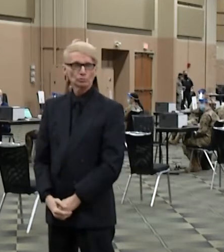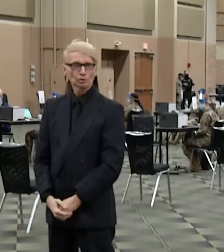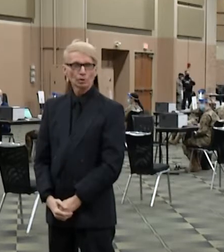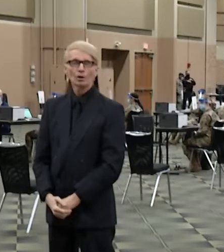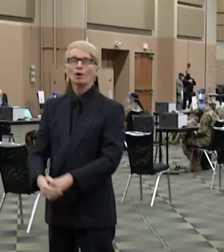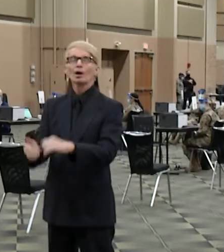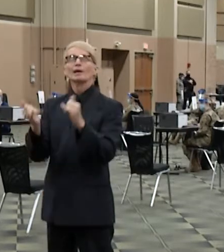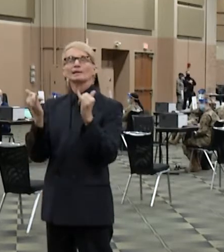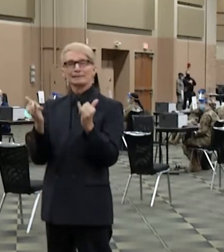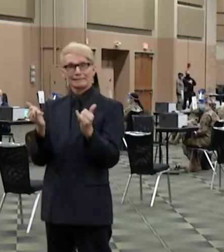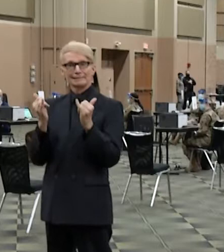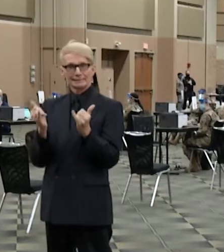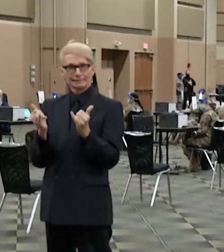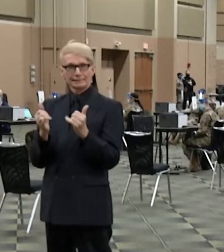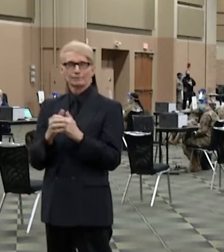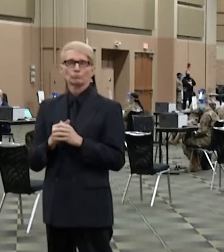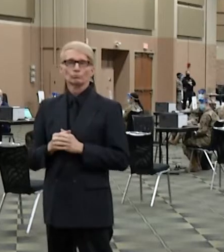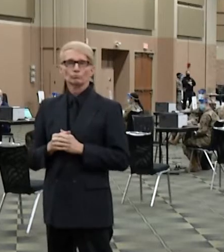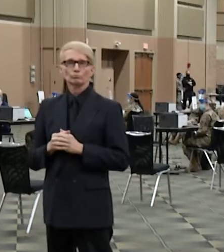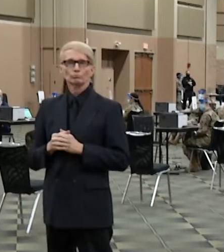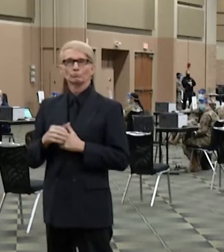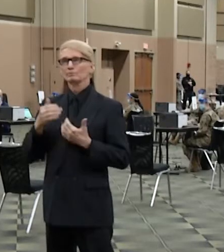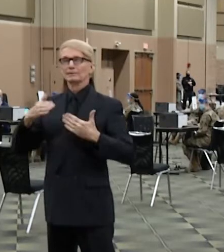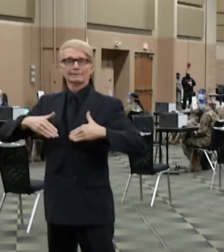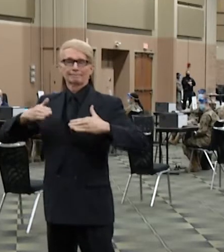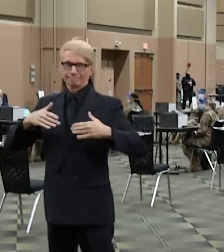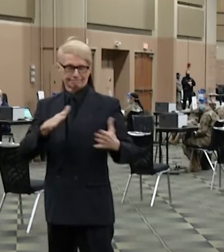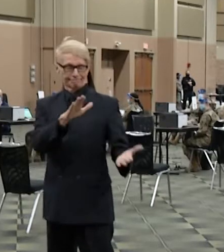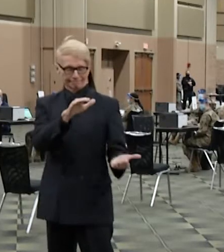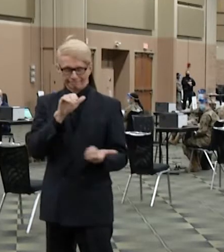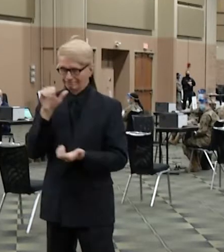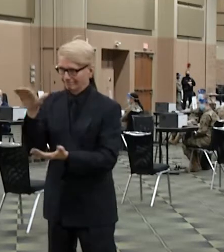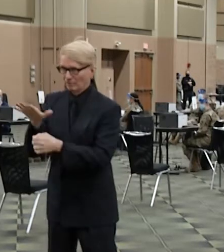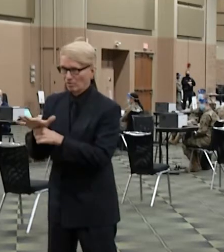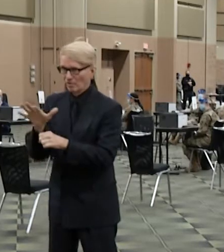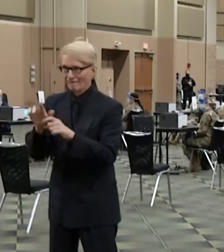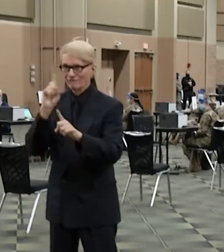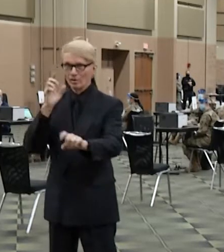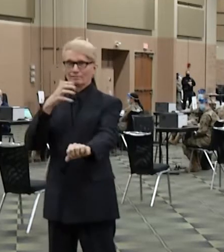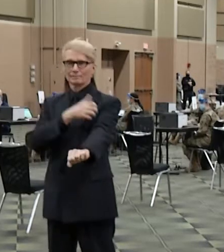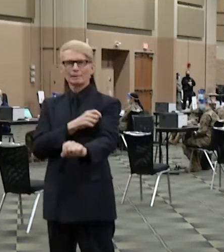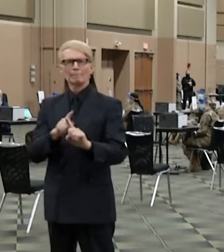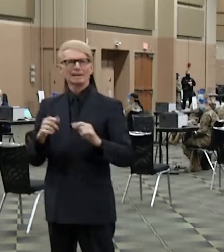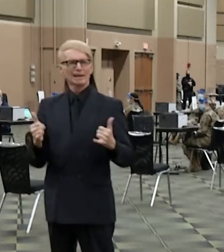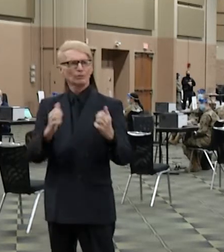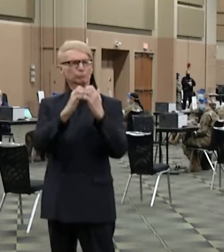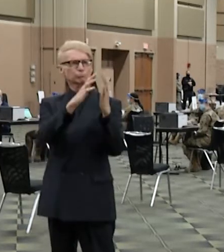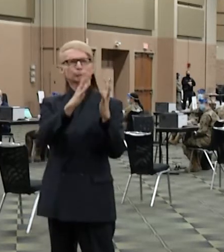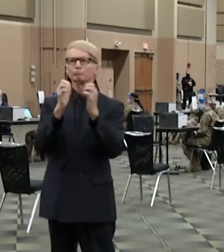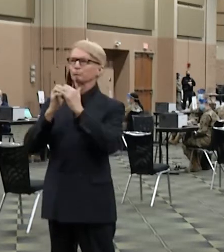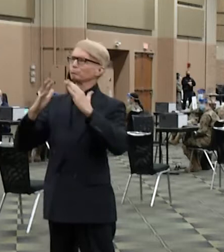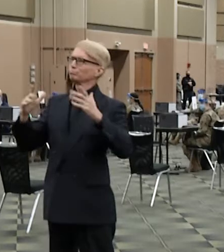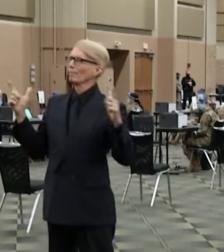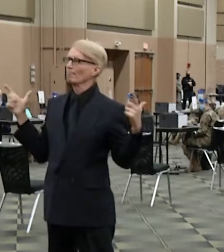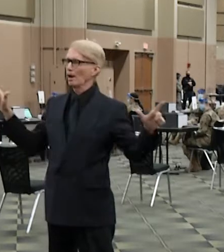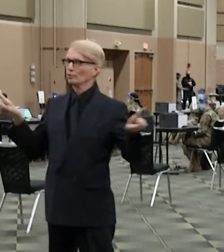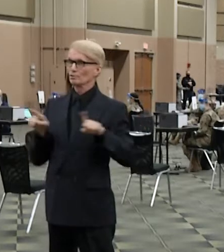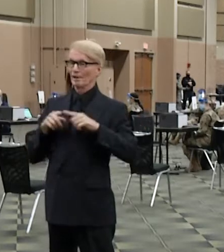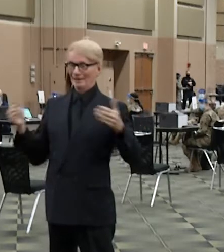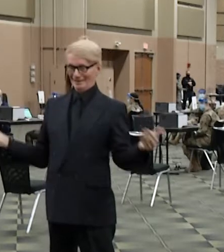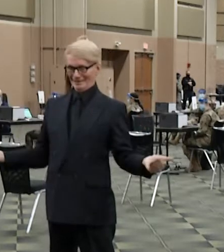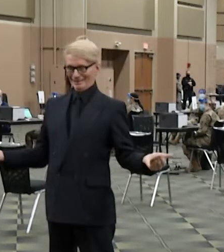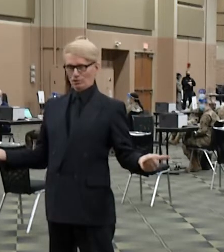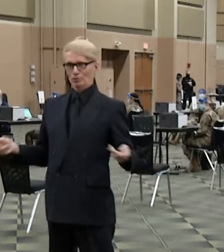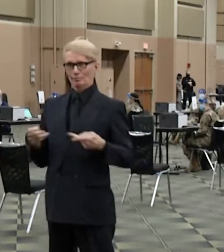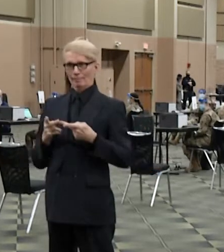While current supply does not now meet demand, we're standing up large-scale sites like this one to ensure that we're ready as